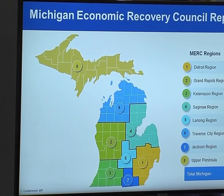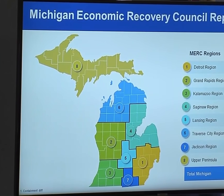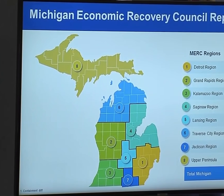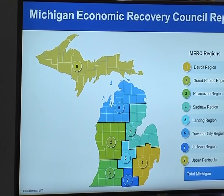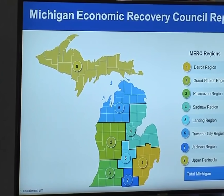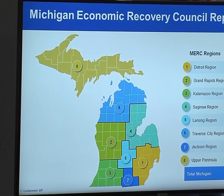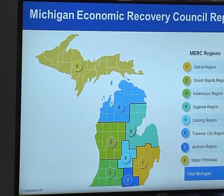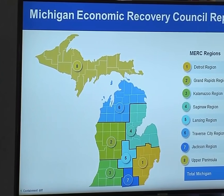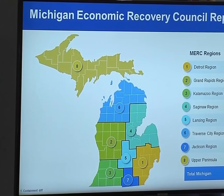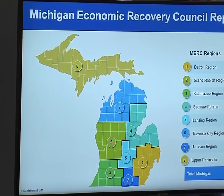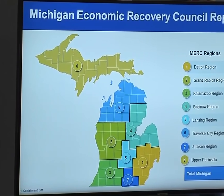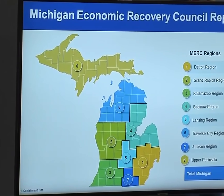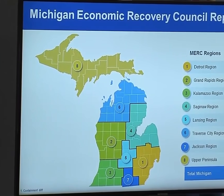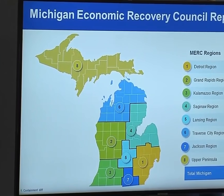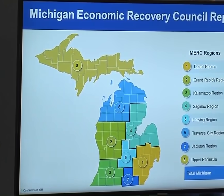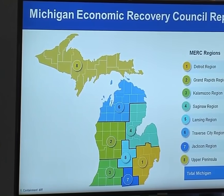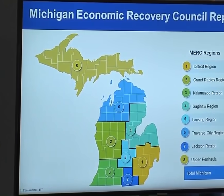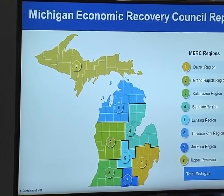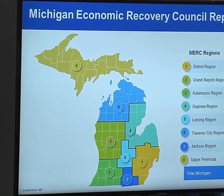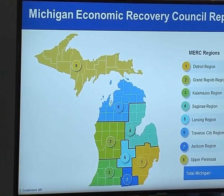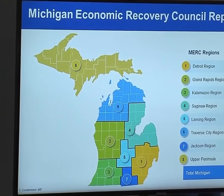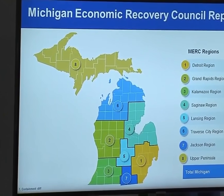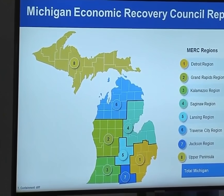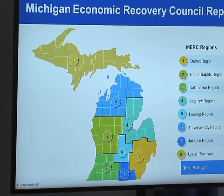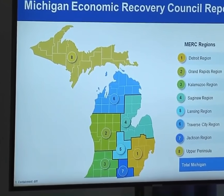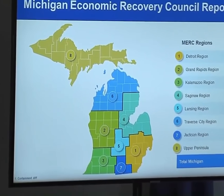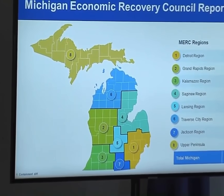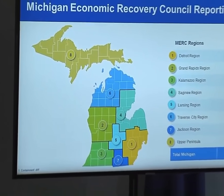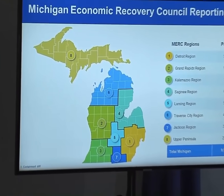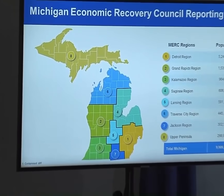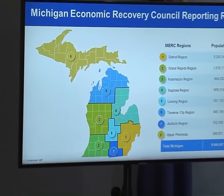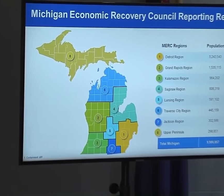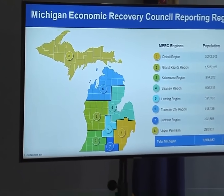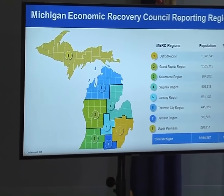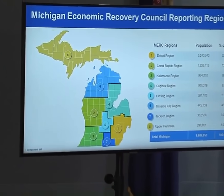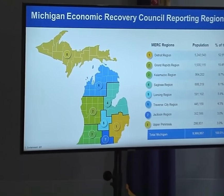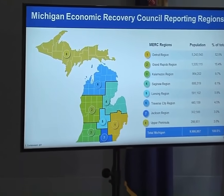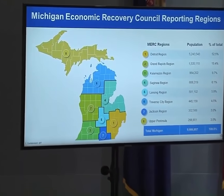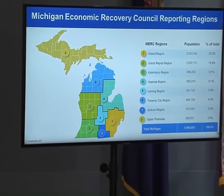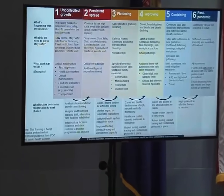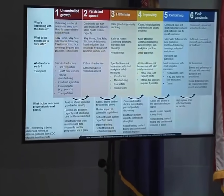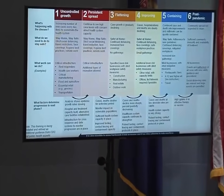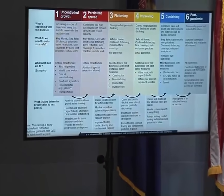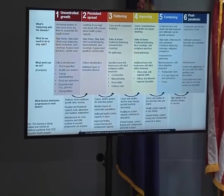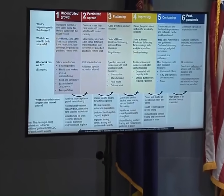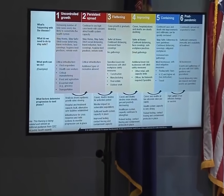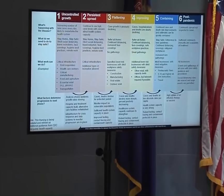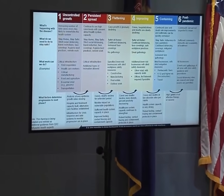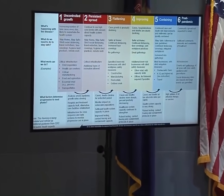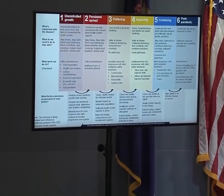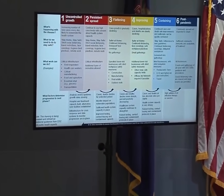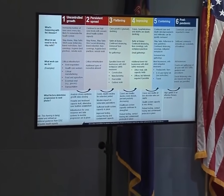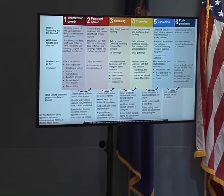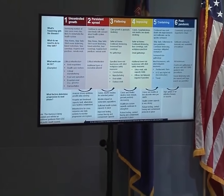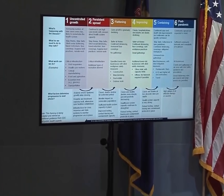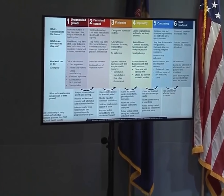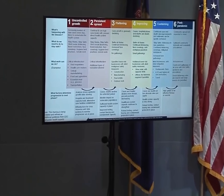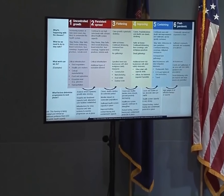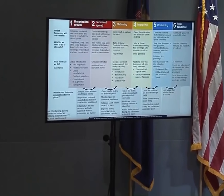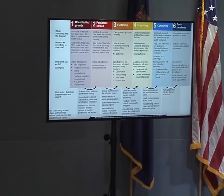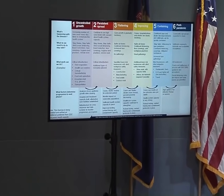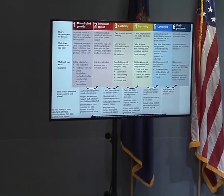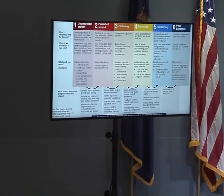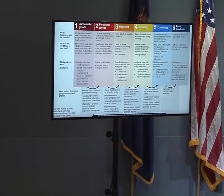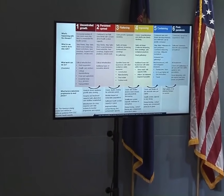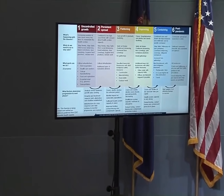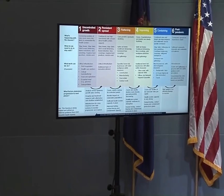intensity and trajectory, and the status of our healthcare systems in each of these 8 regions. With their